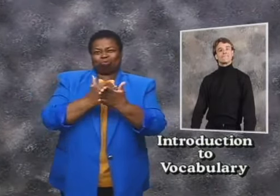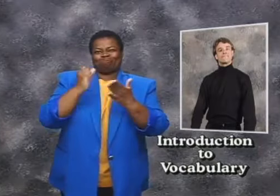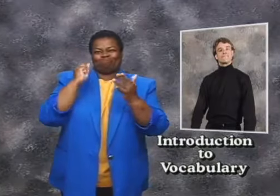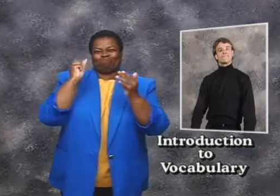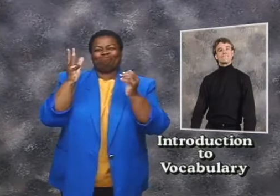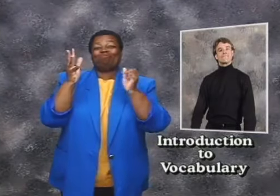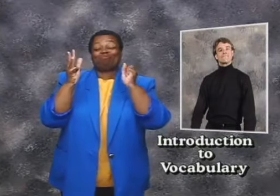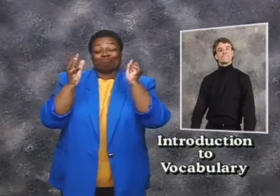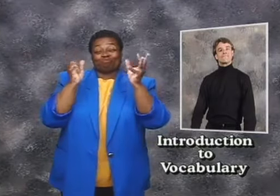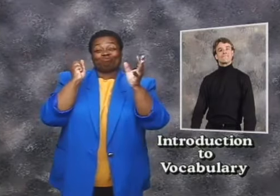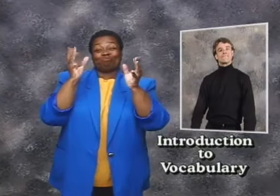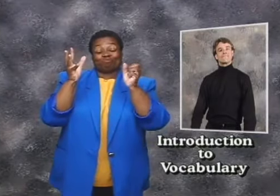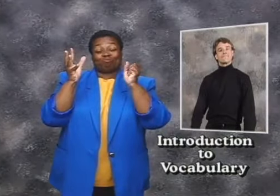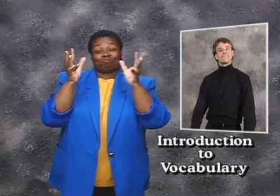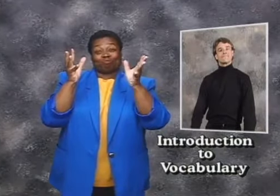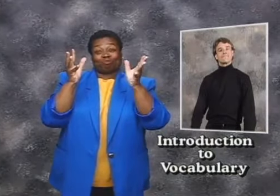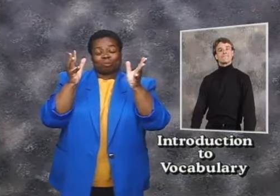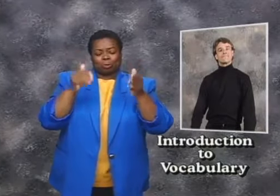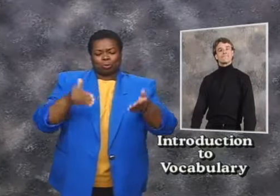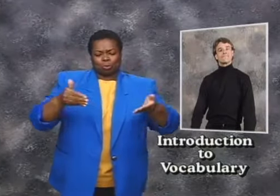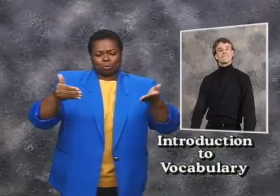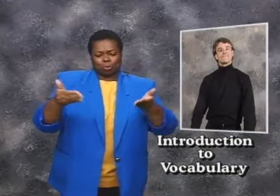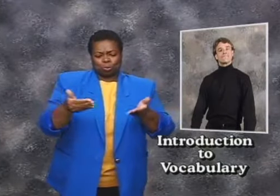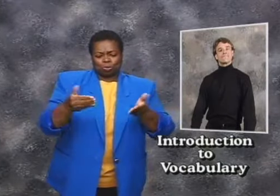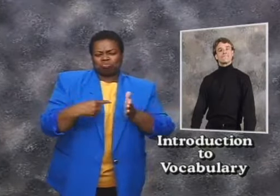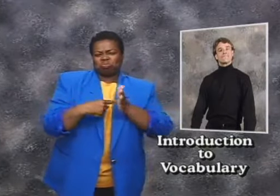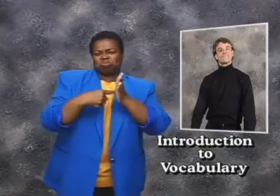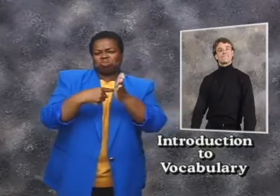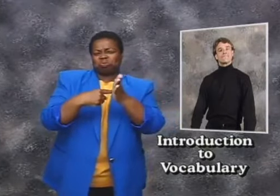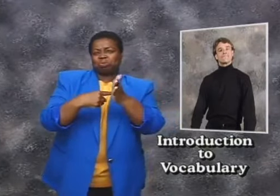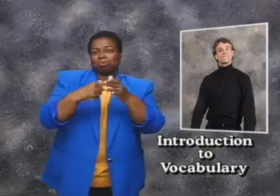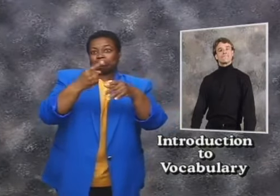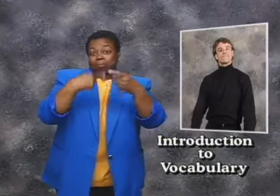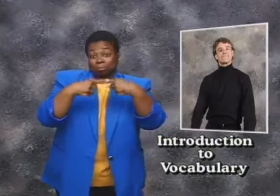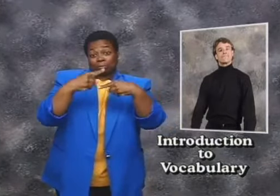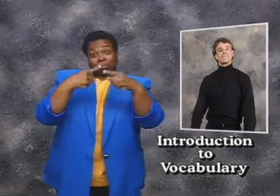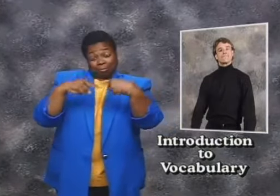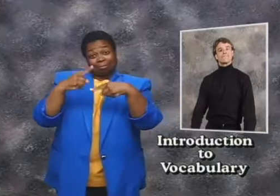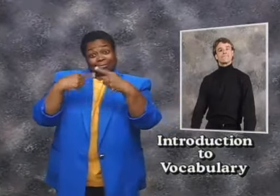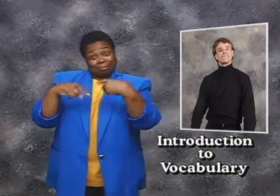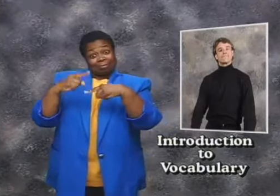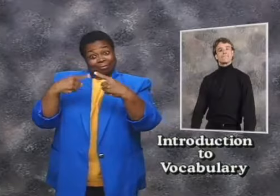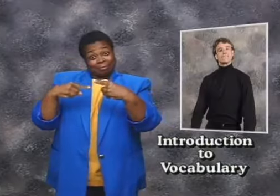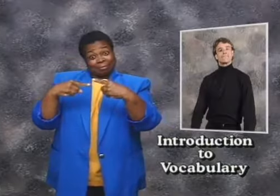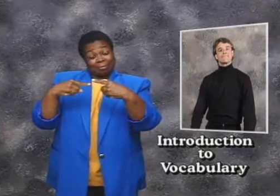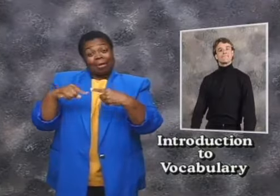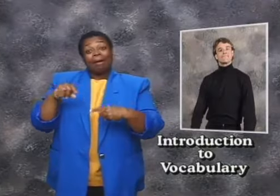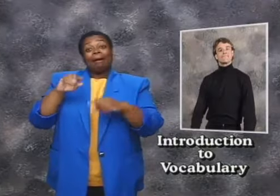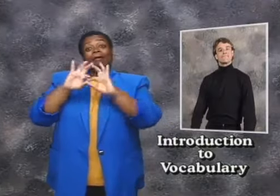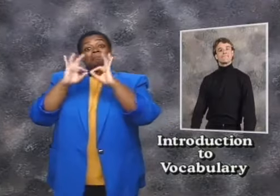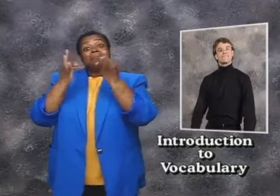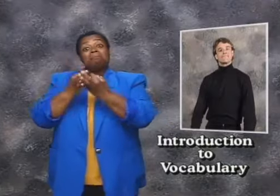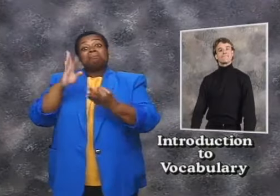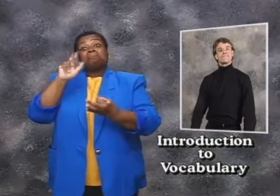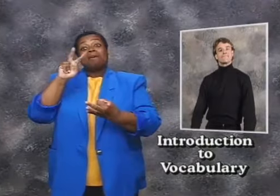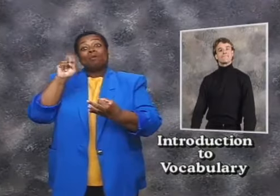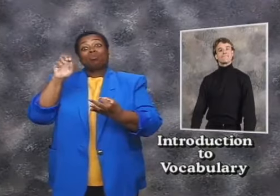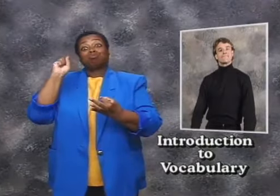will introduce the new vocabulary. He'll show you each of the signs you'll need to know to